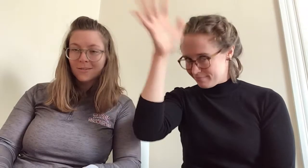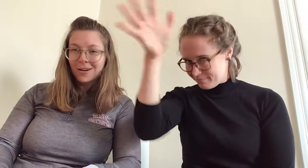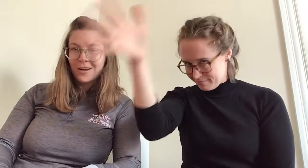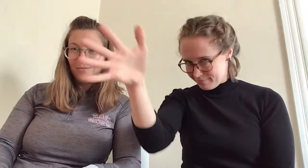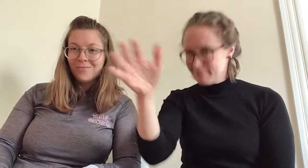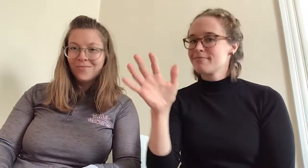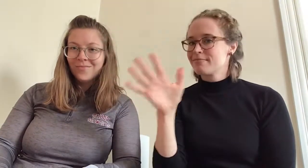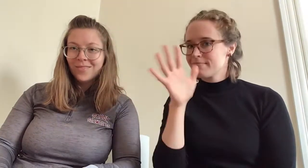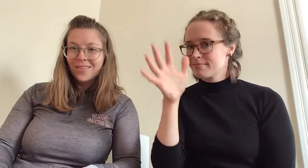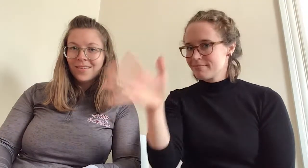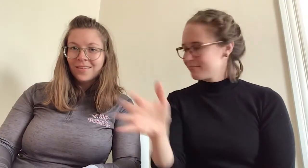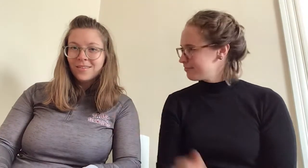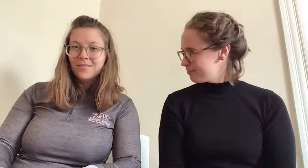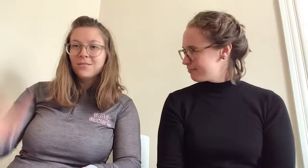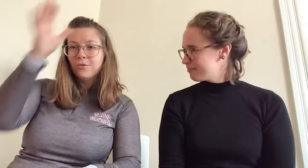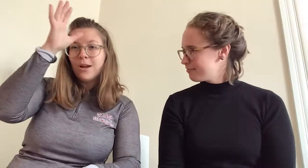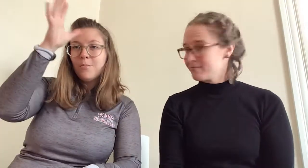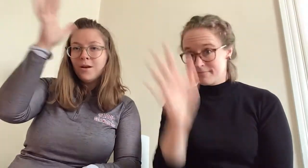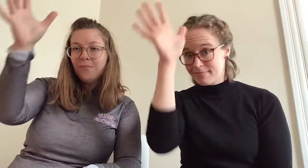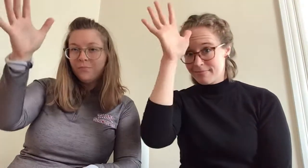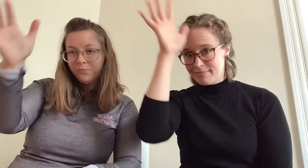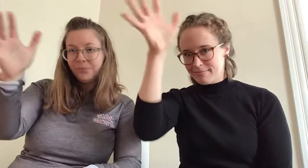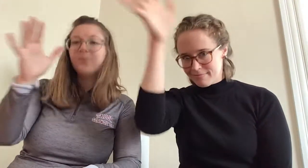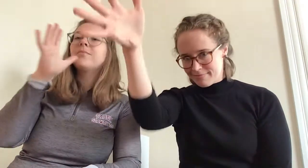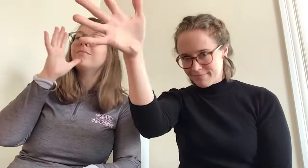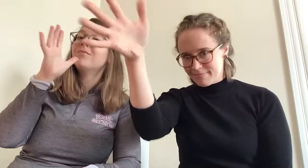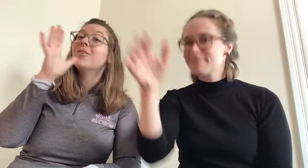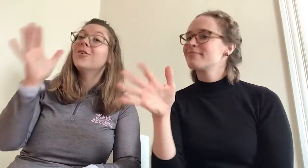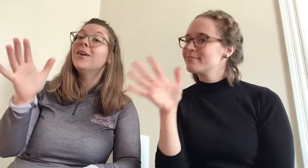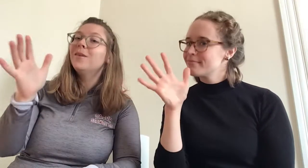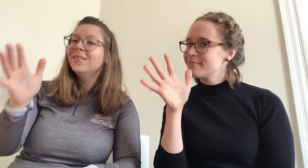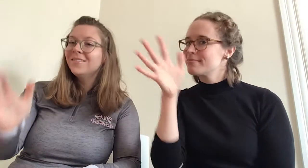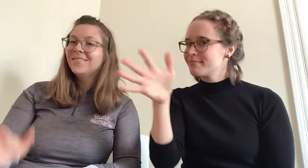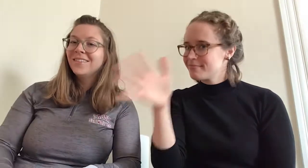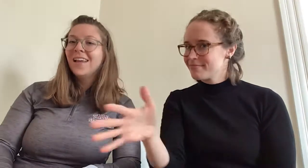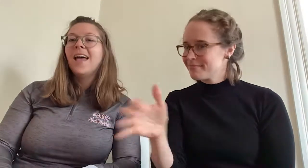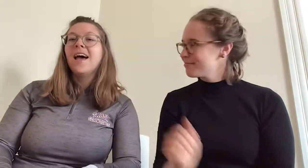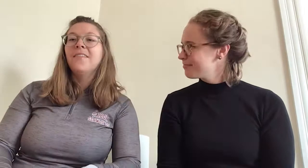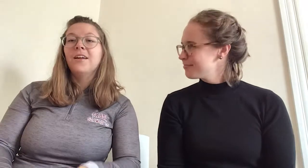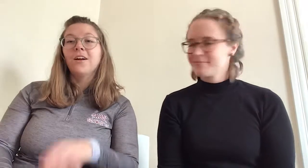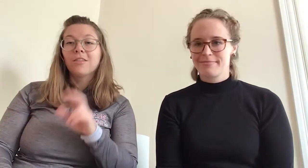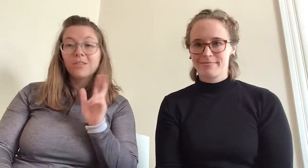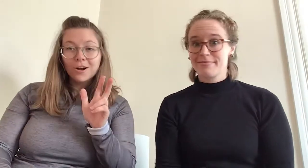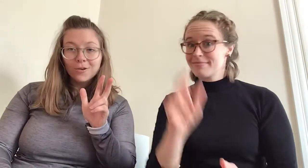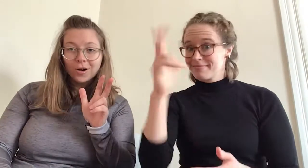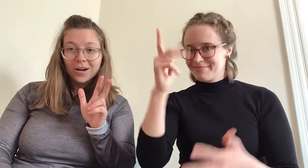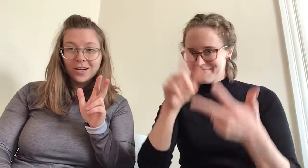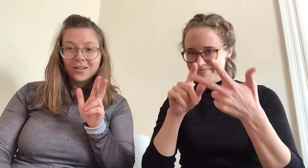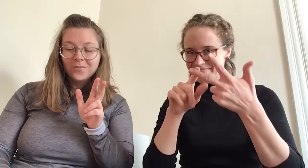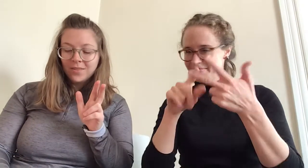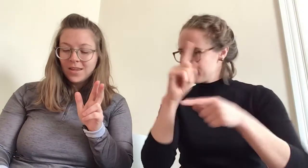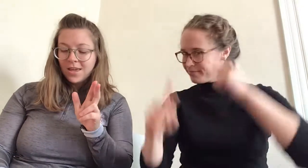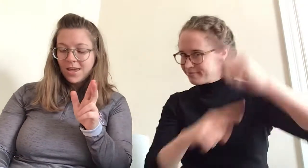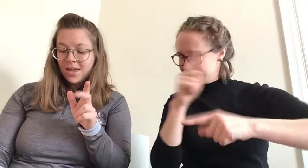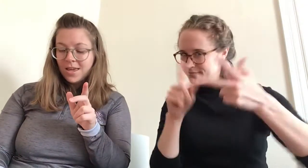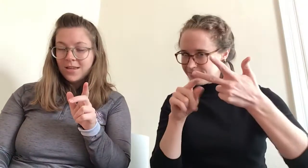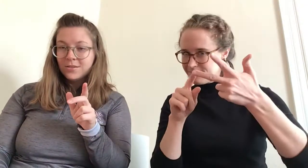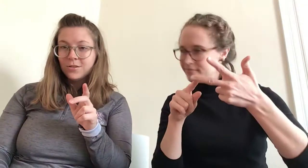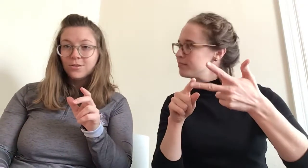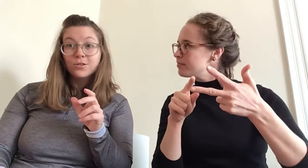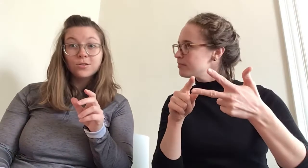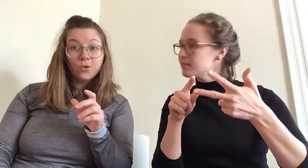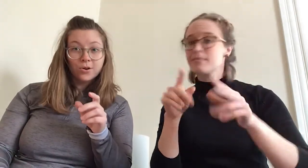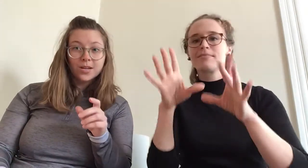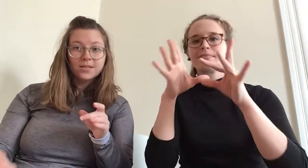Nice job. So Grandpa, Grandma, and then our third word